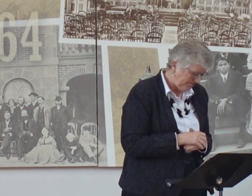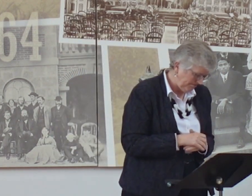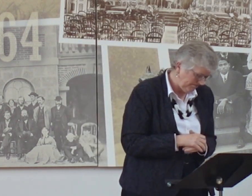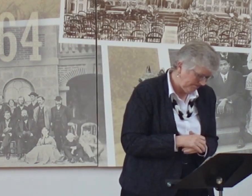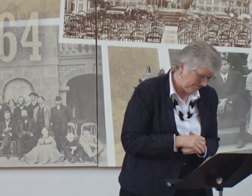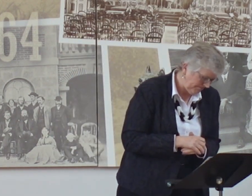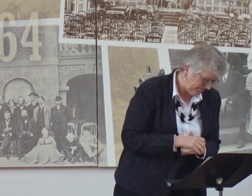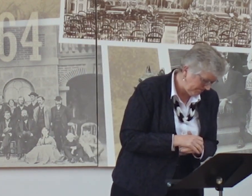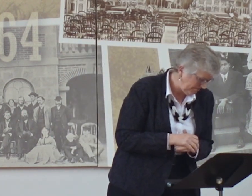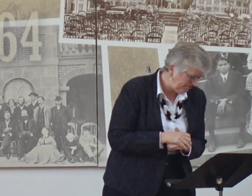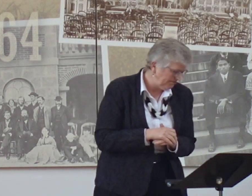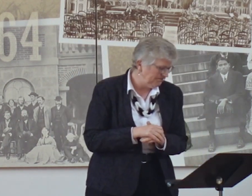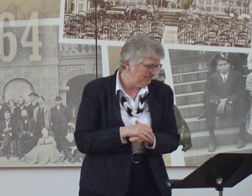with wise advice.